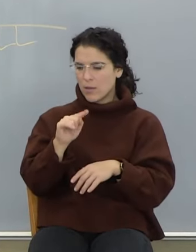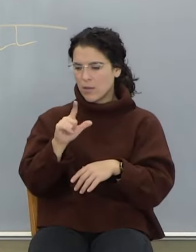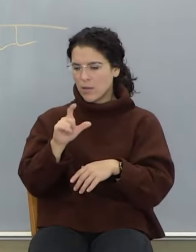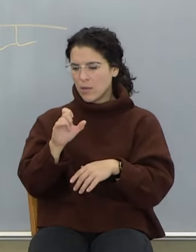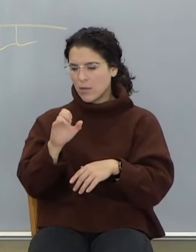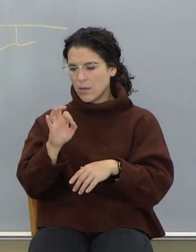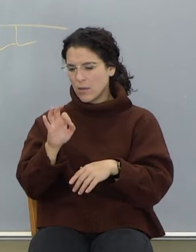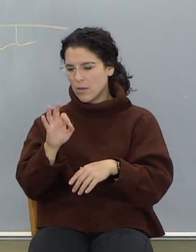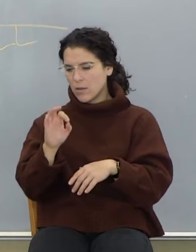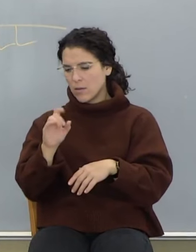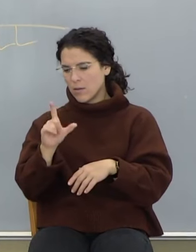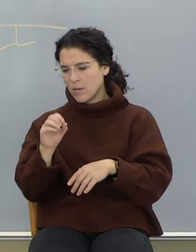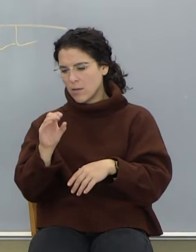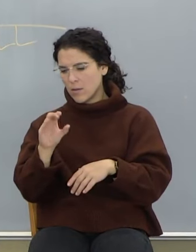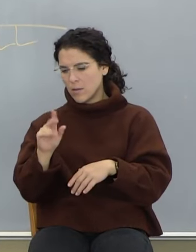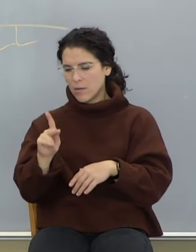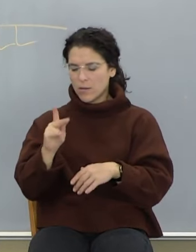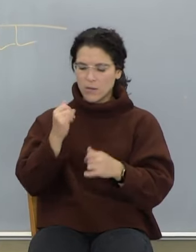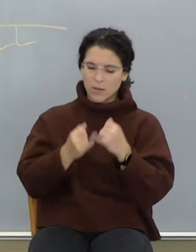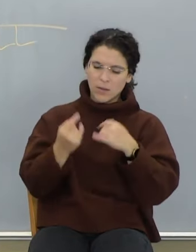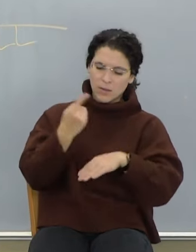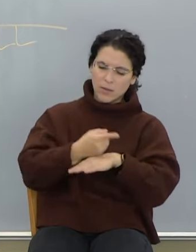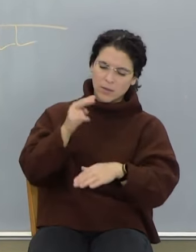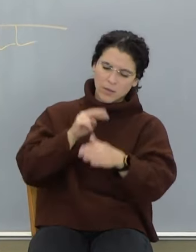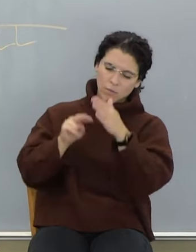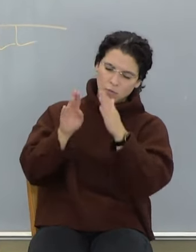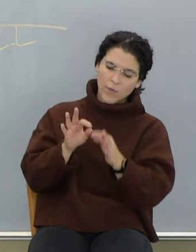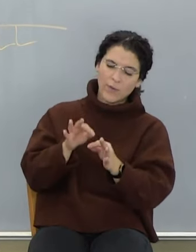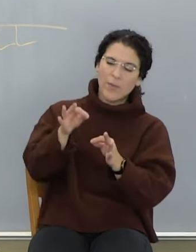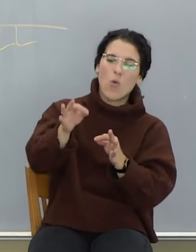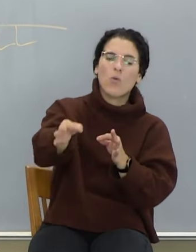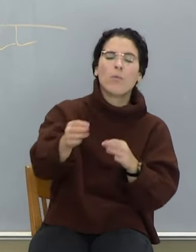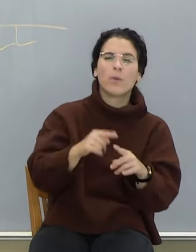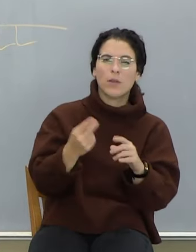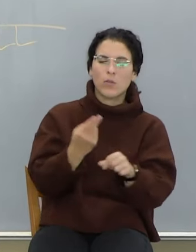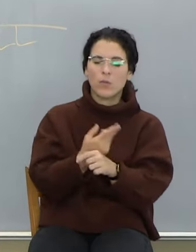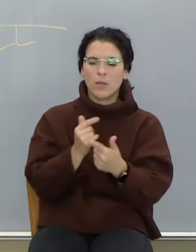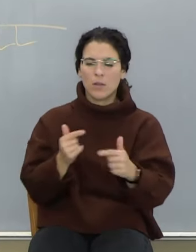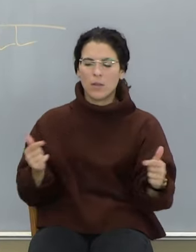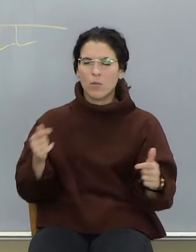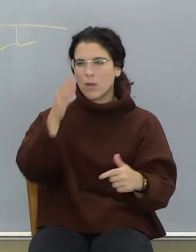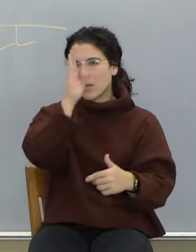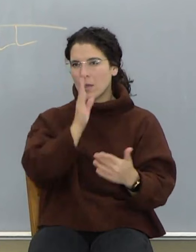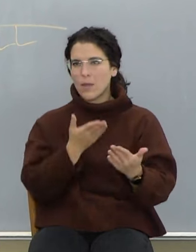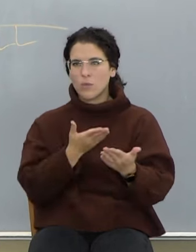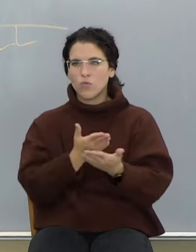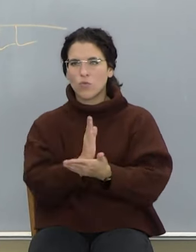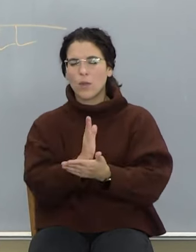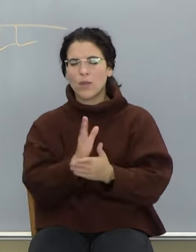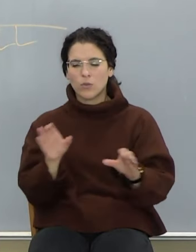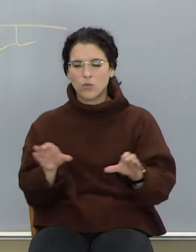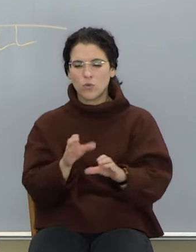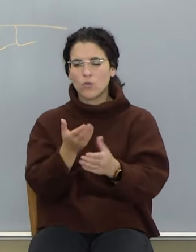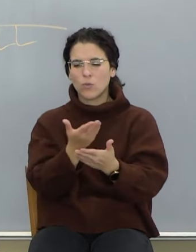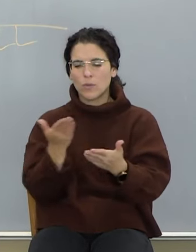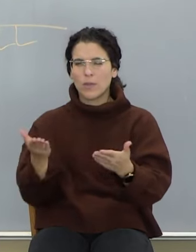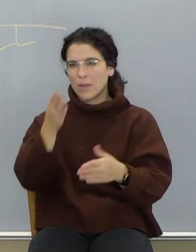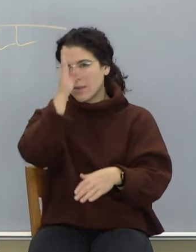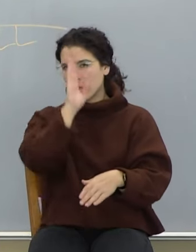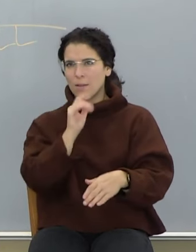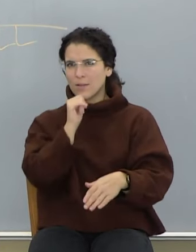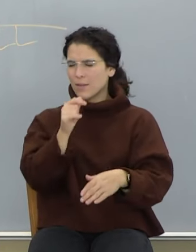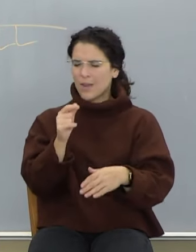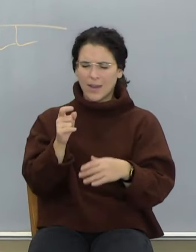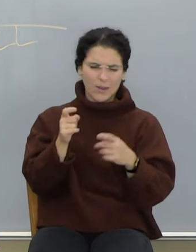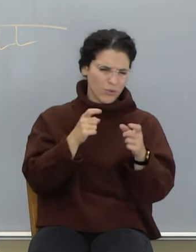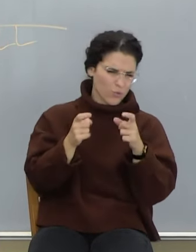days of prophecy have been postponed. But anyway, he uses this language about God's right to do things. And God, he's not